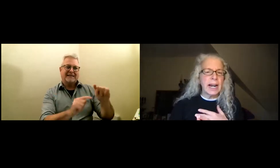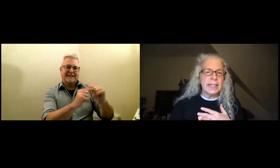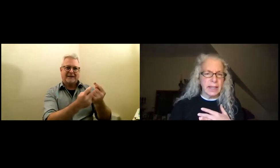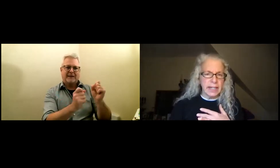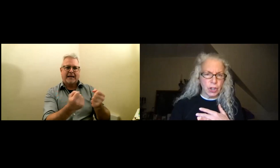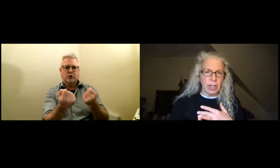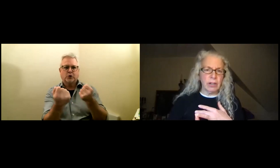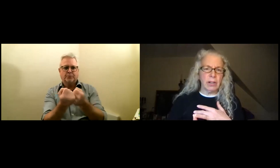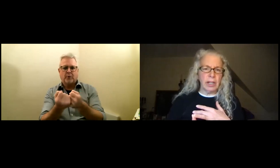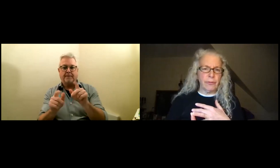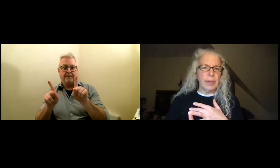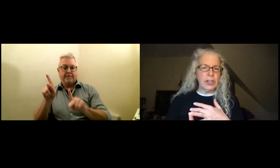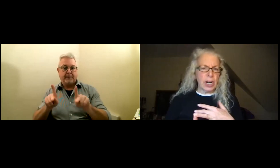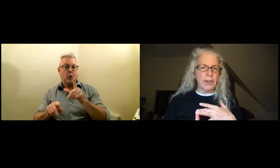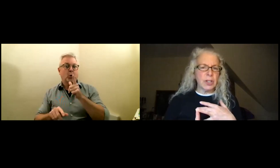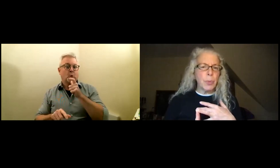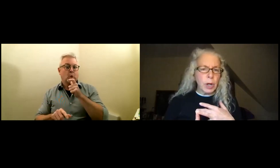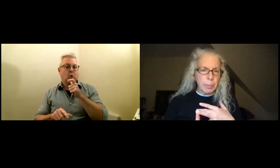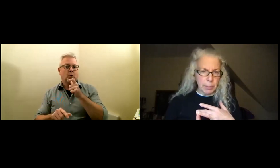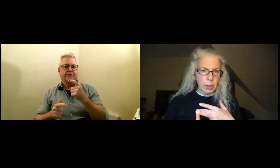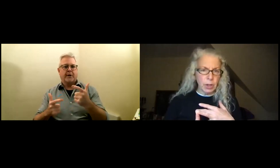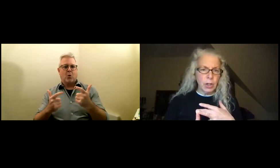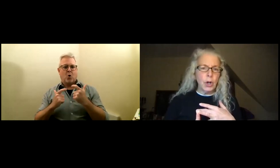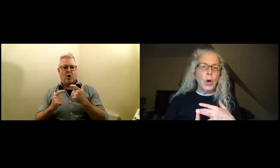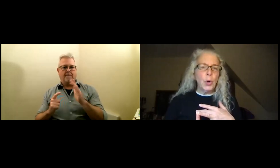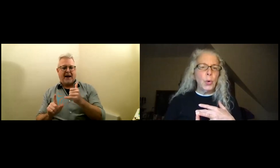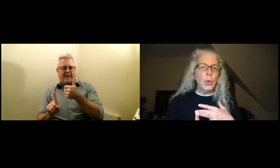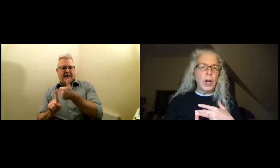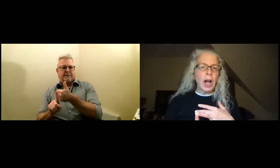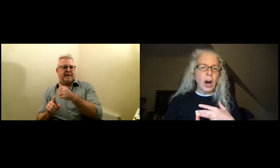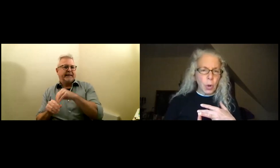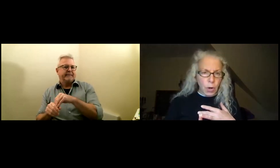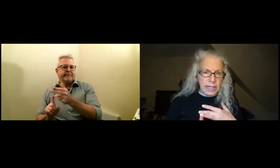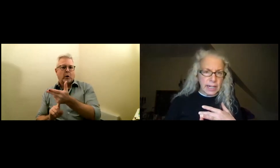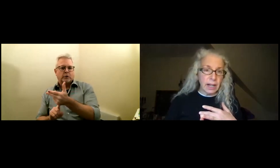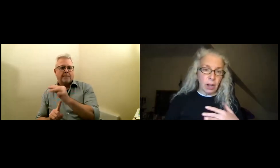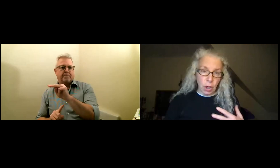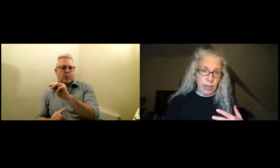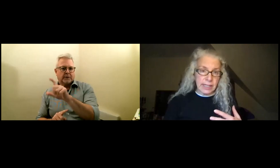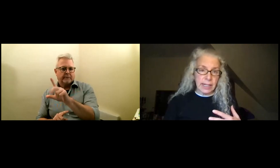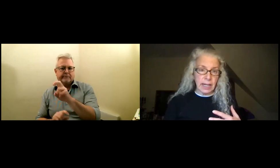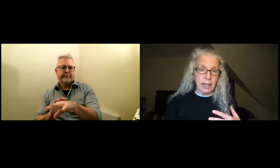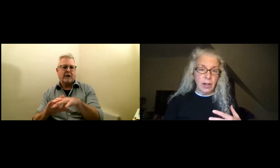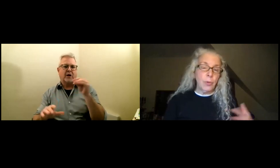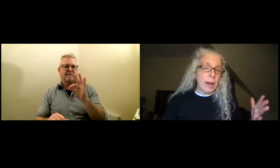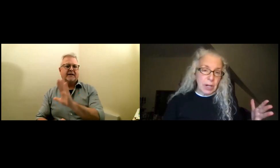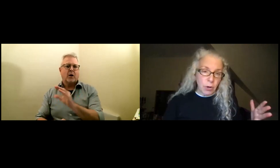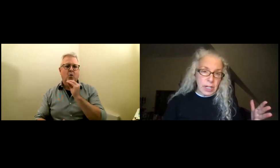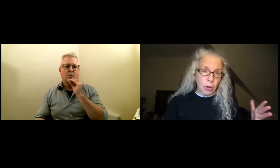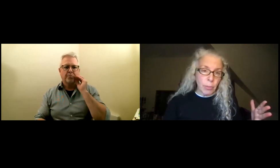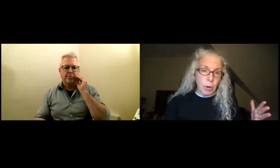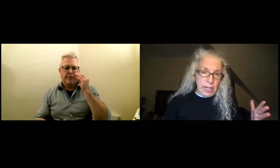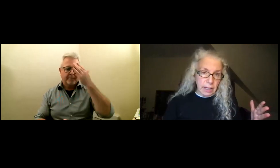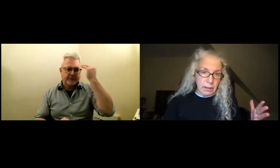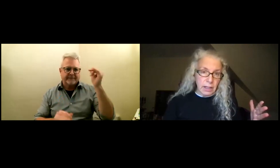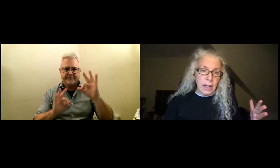quarantine and isolation information, how to support people who are quarantining alone, let's say, who might be in a hotel